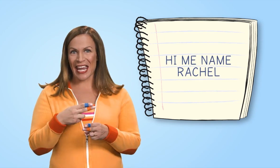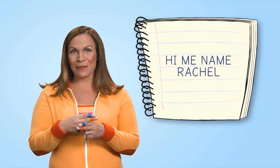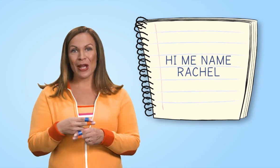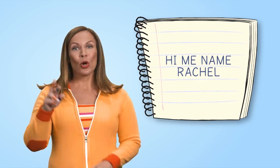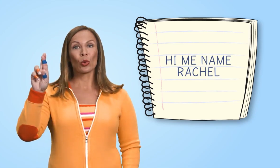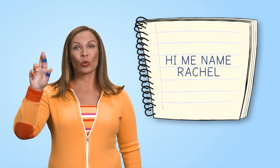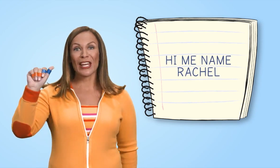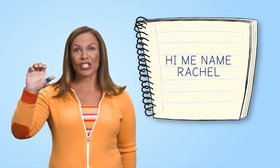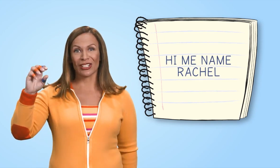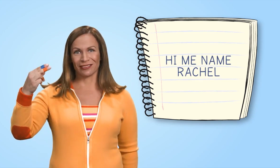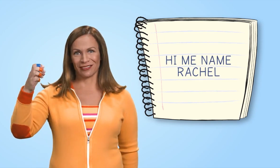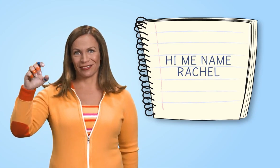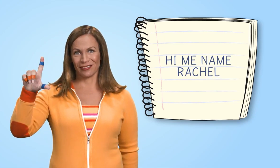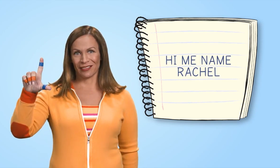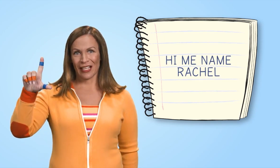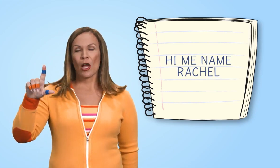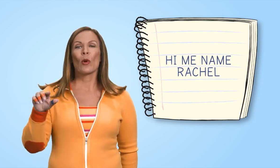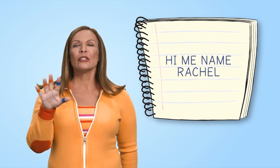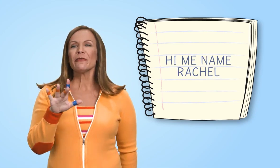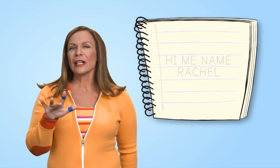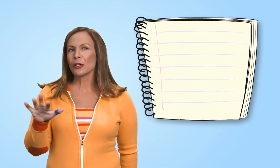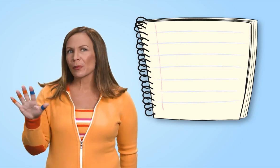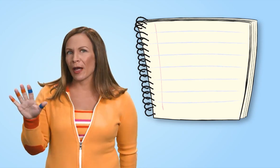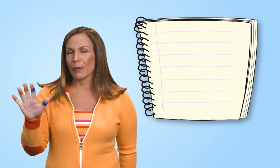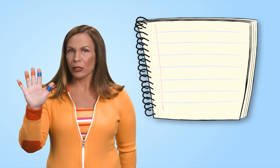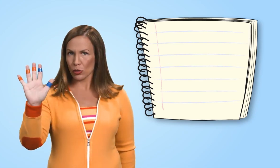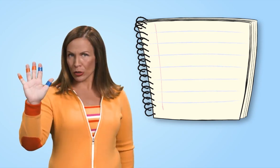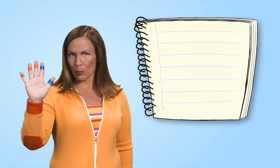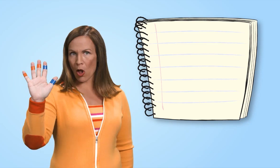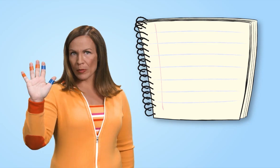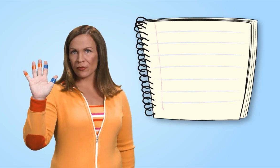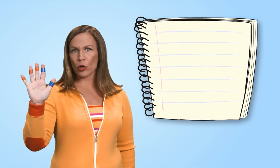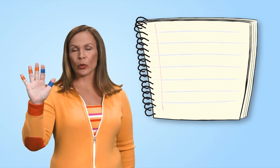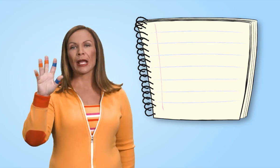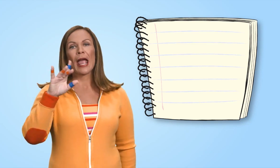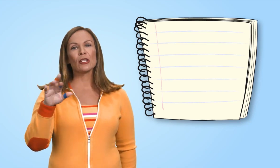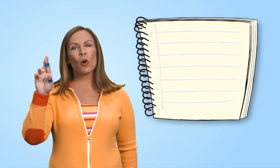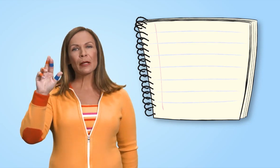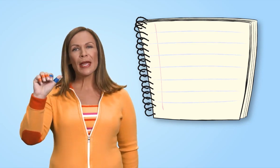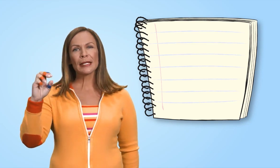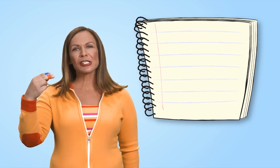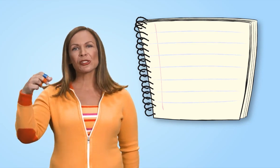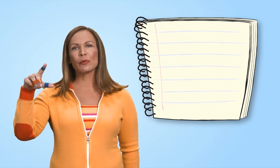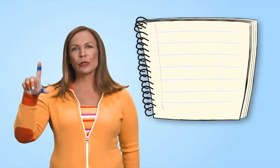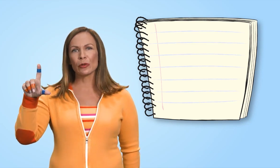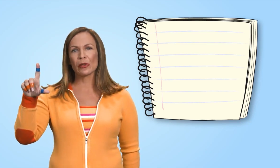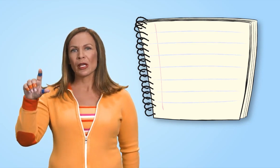name Rachel. When you fingerspell, make sure your palm is forward and you want to make it smooth.